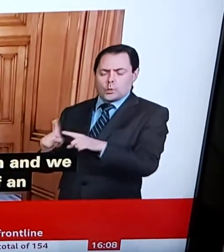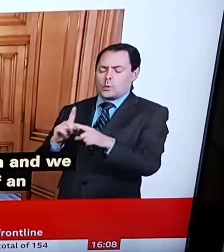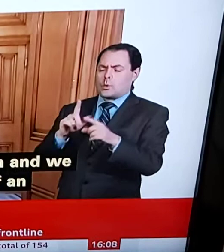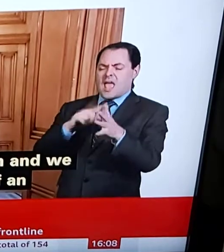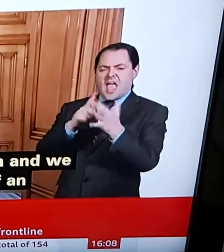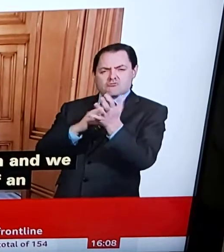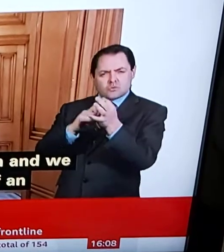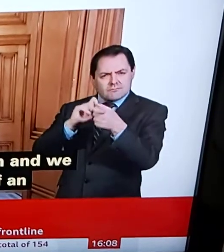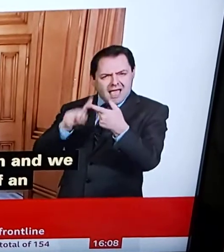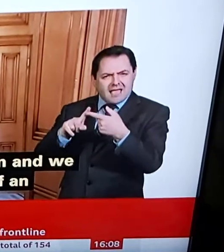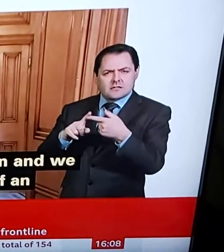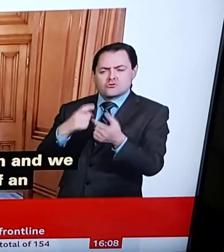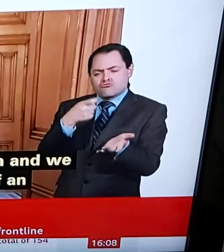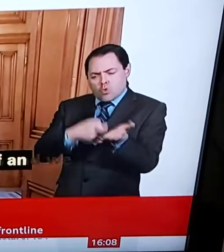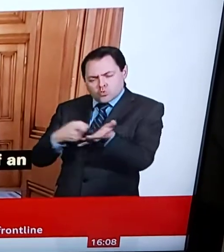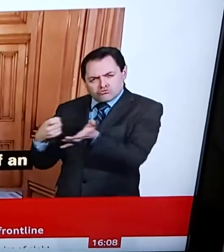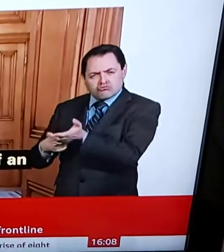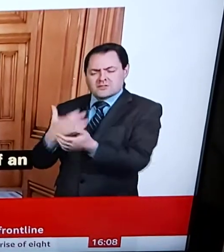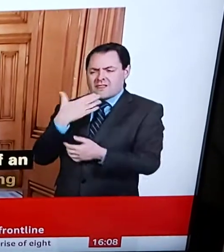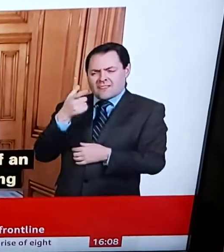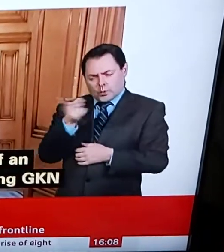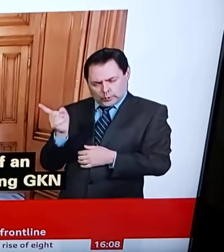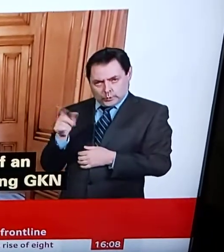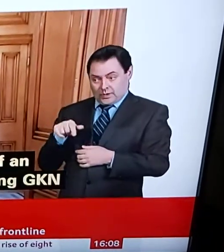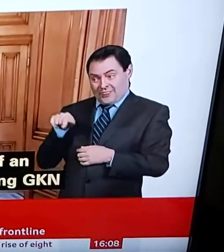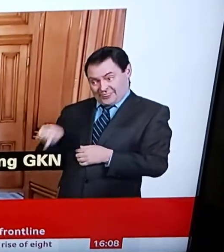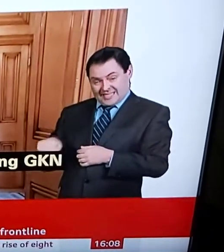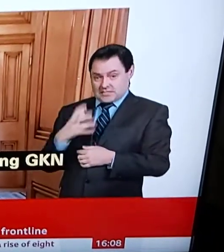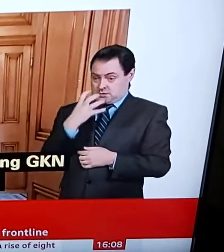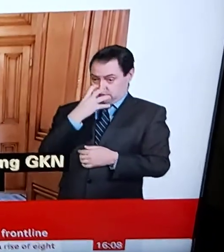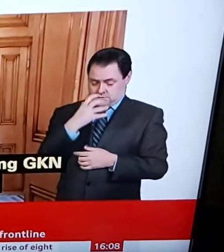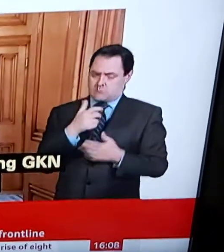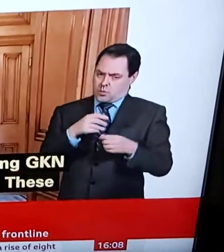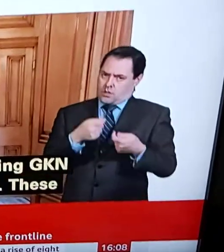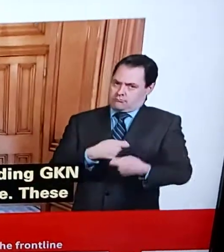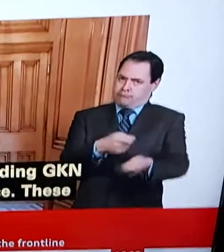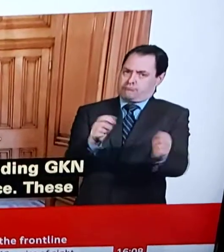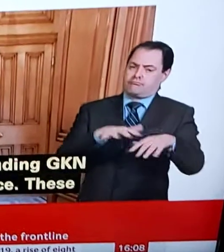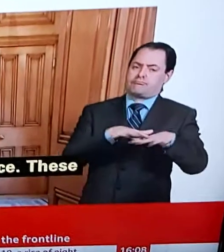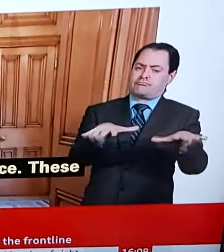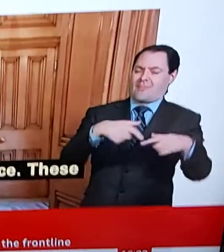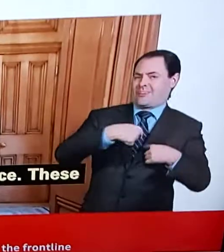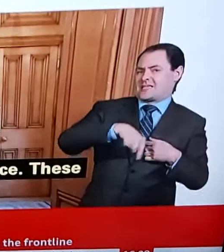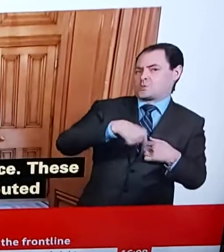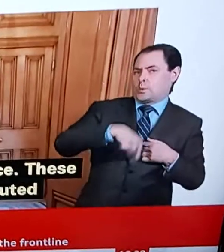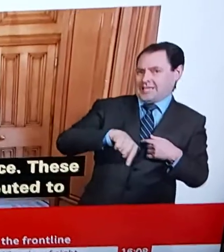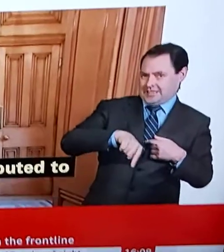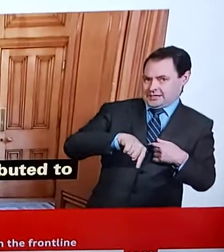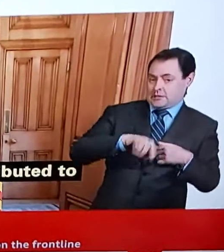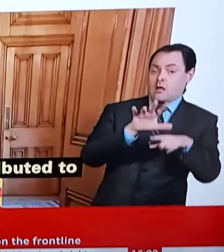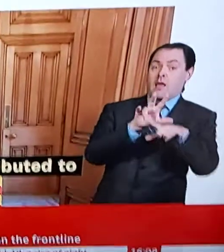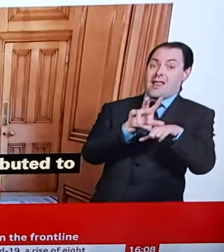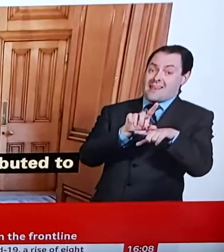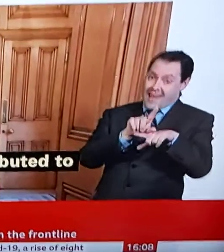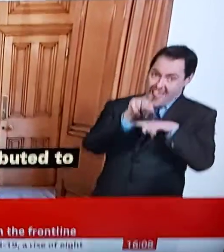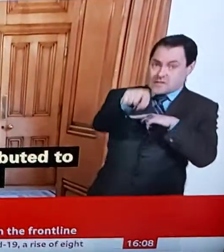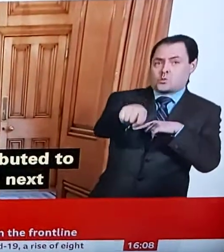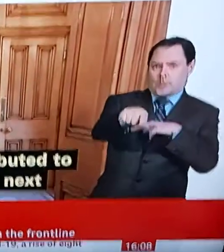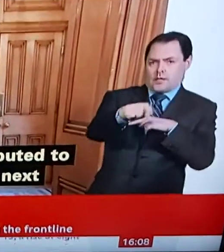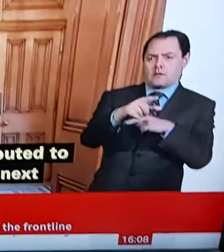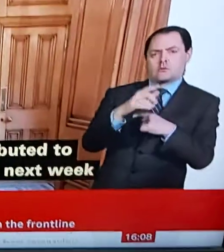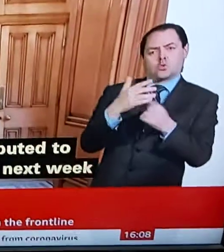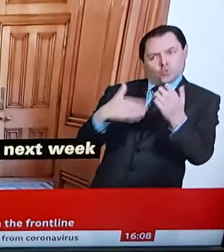Rolls-Royce. These ventilators will be distributed to hospitals this week. And next week, UK production of another ventilator device